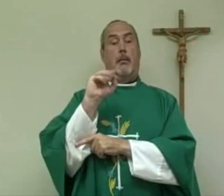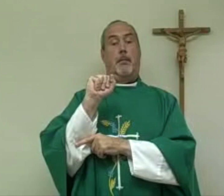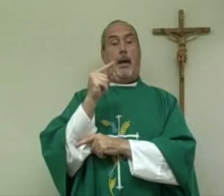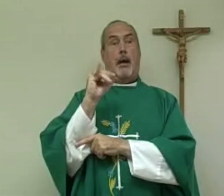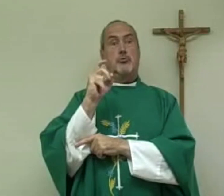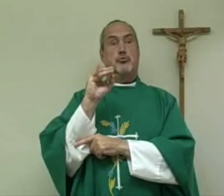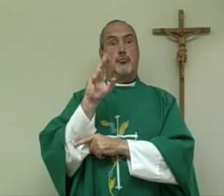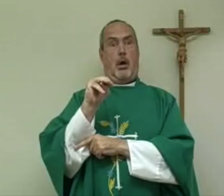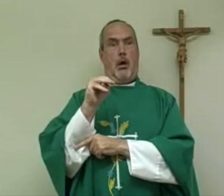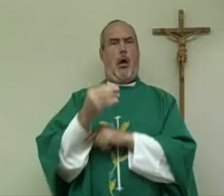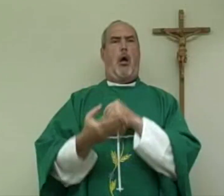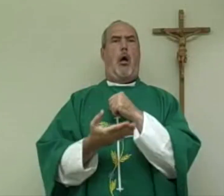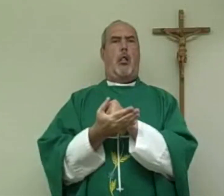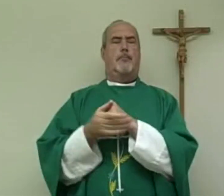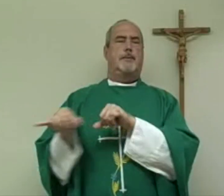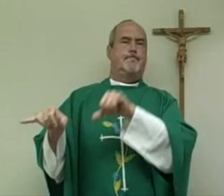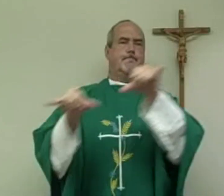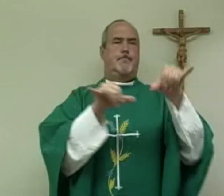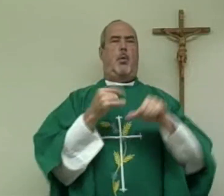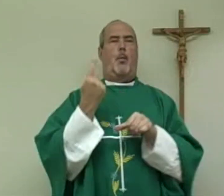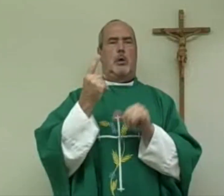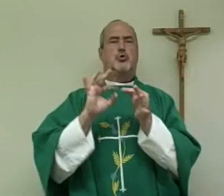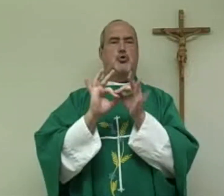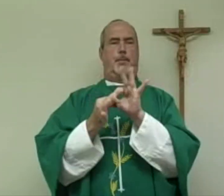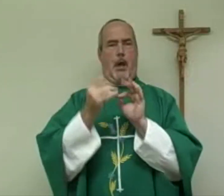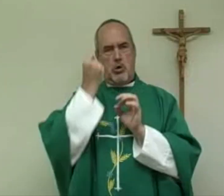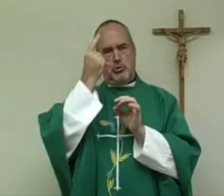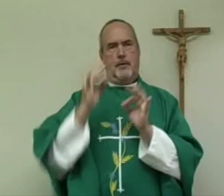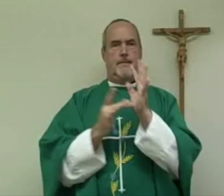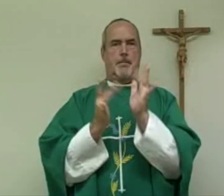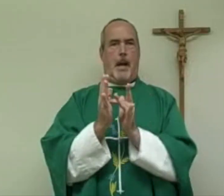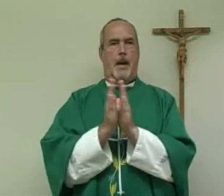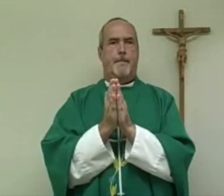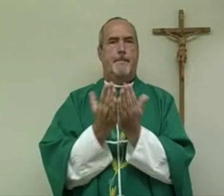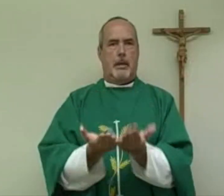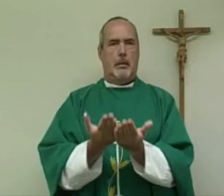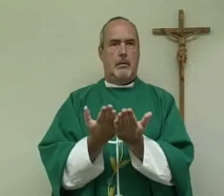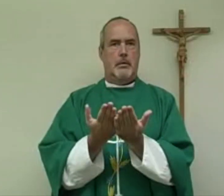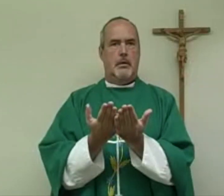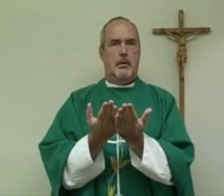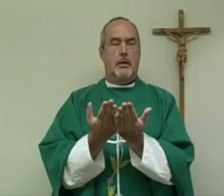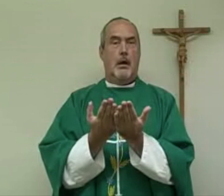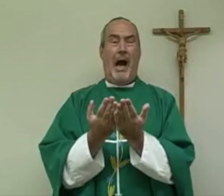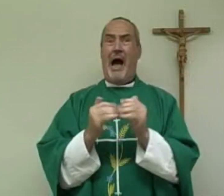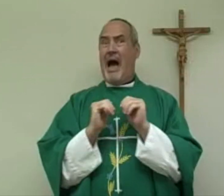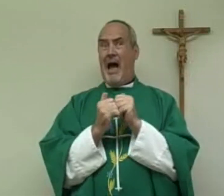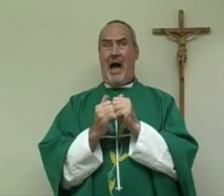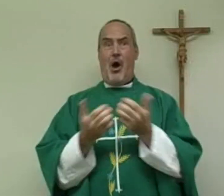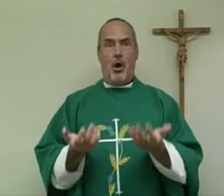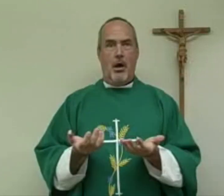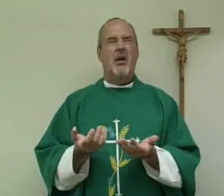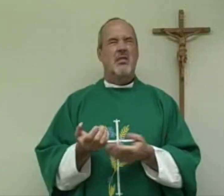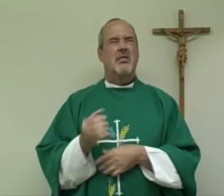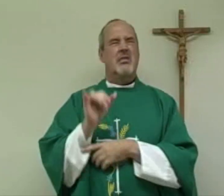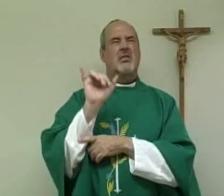belief systems that are out there and their interpretations. The magisterium helps us follow one interpretation of the